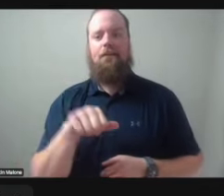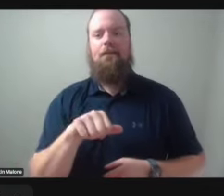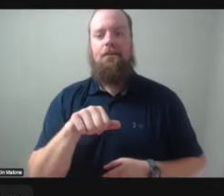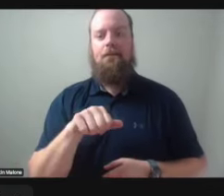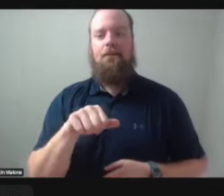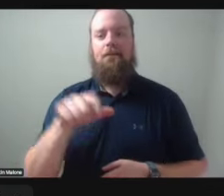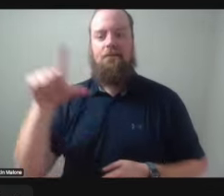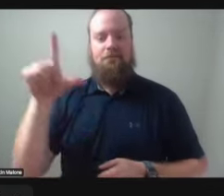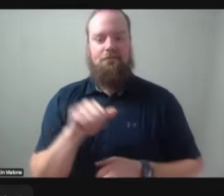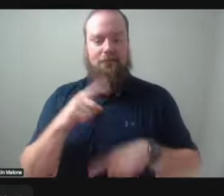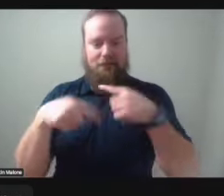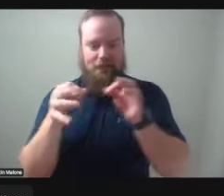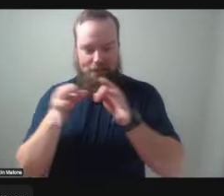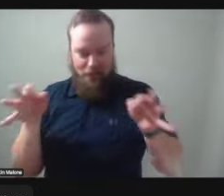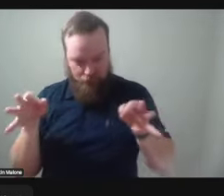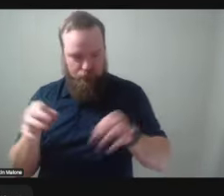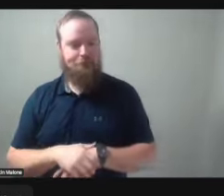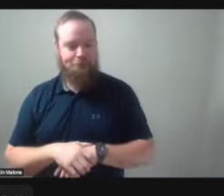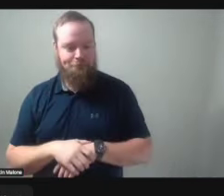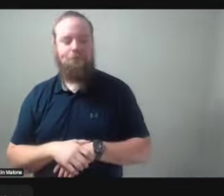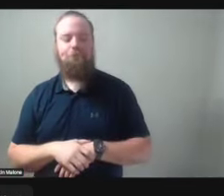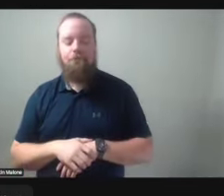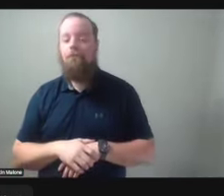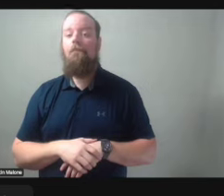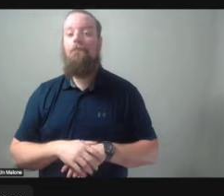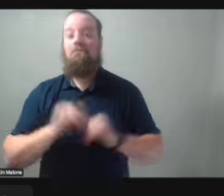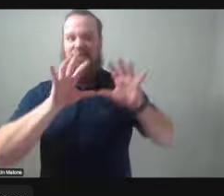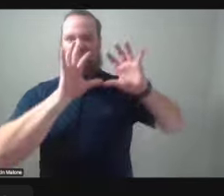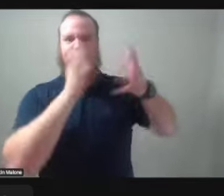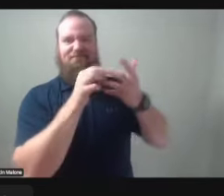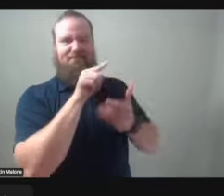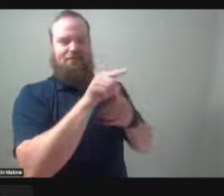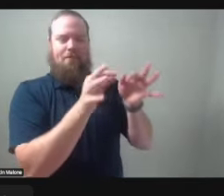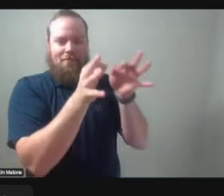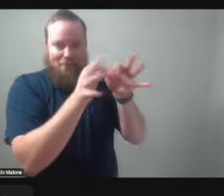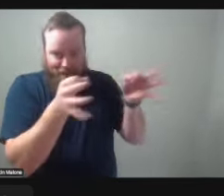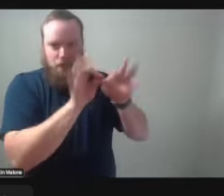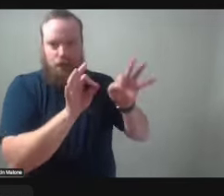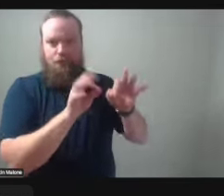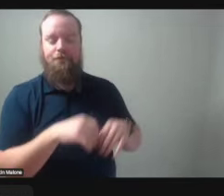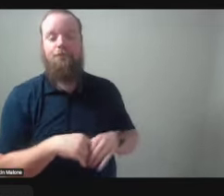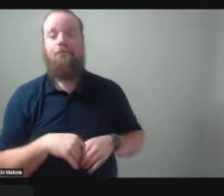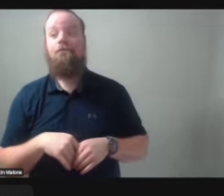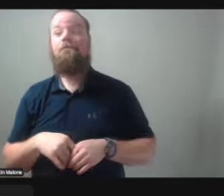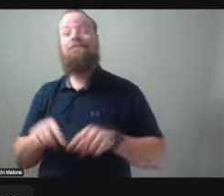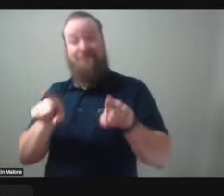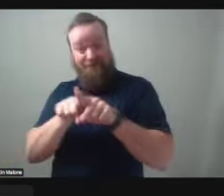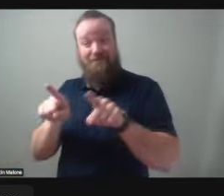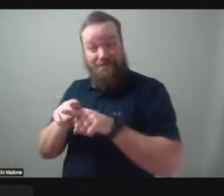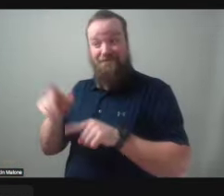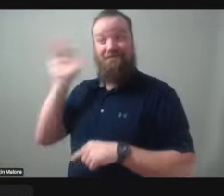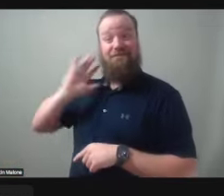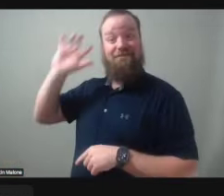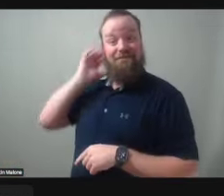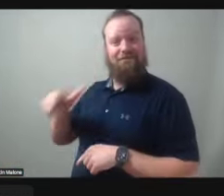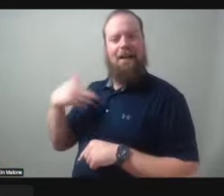is not universal. Each country across the globe has their own unique sign